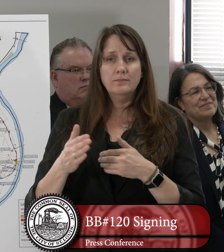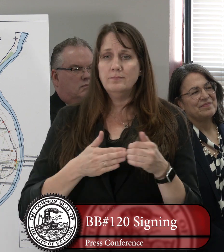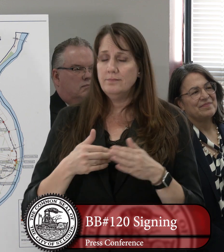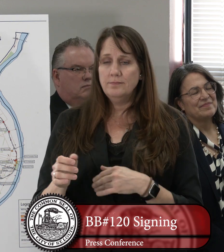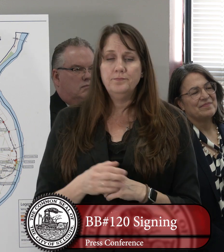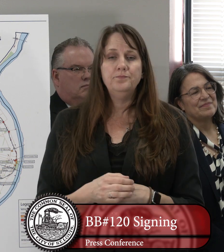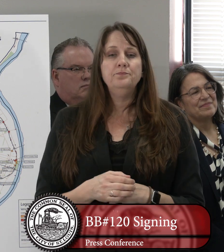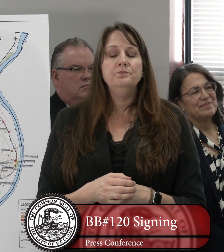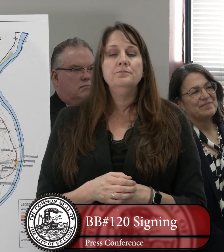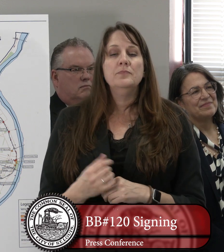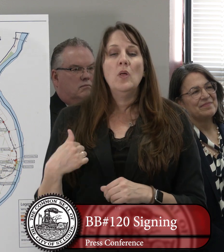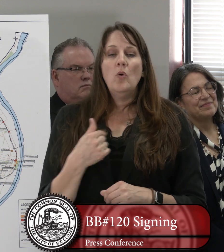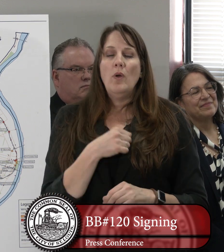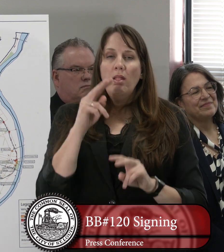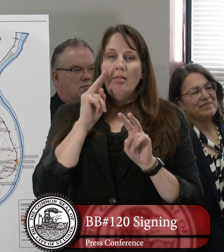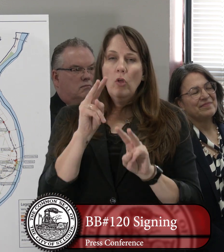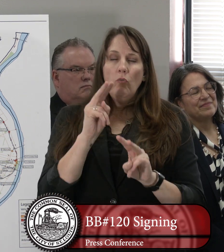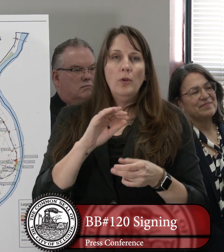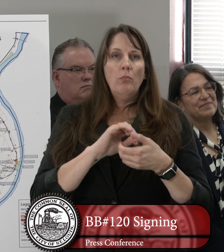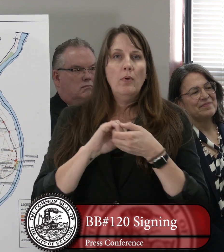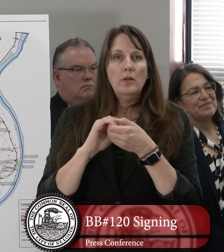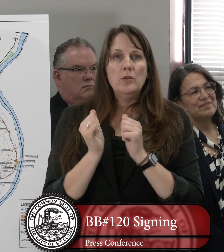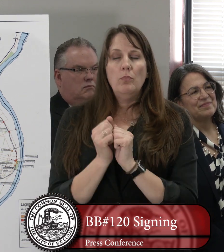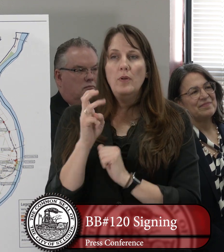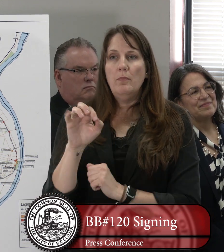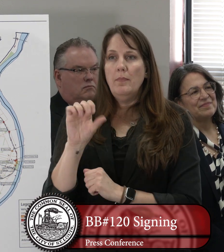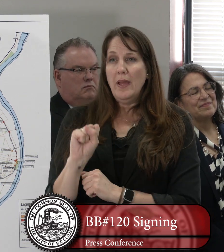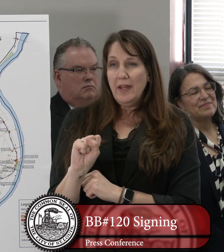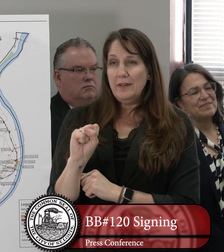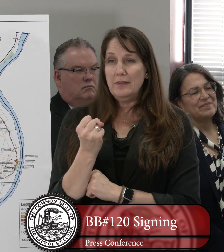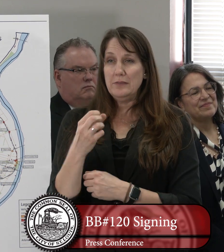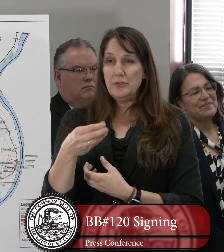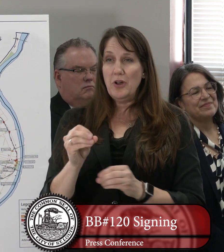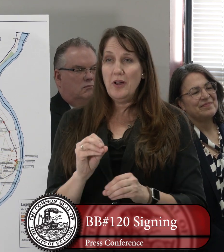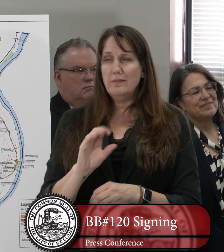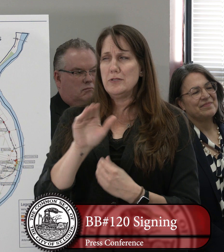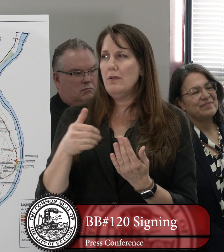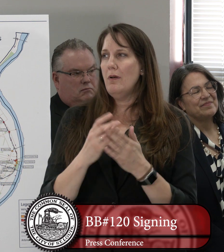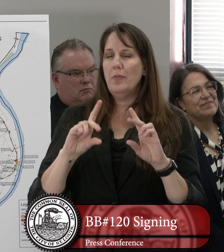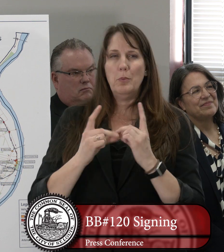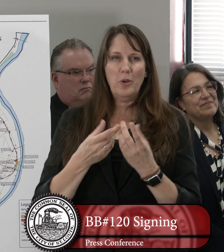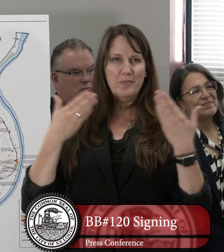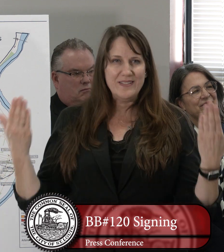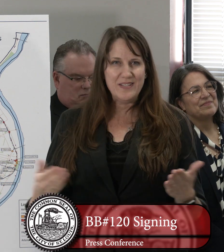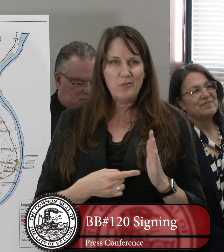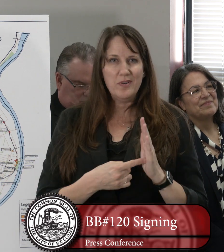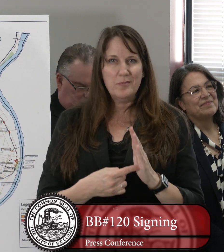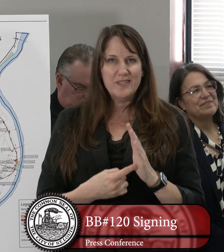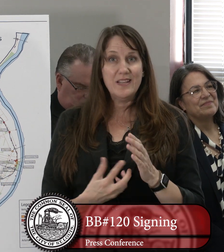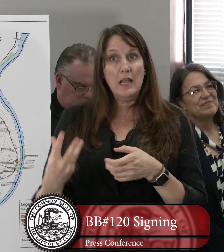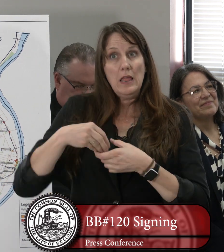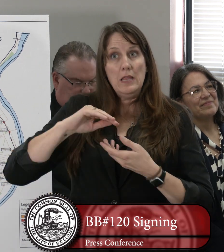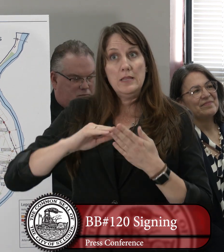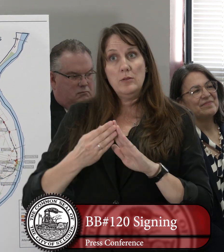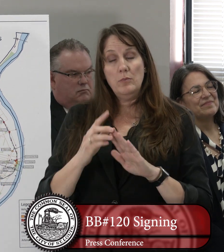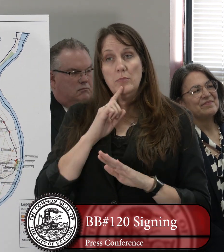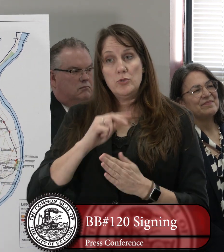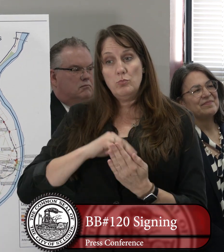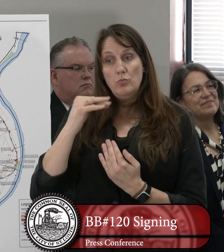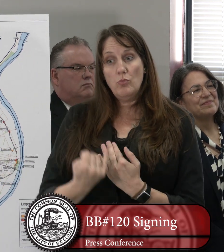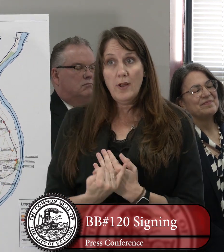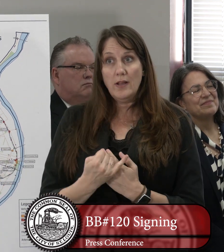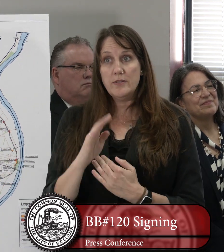partnership with the Mayor's Office and all of the departments who are represented here and across the city to ensure that the projects that happen directly